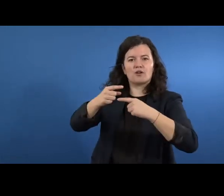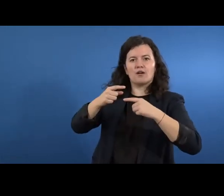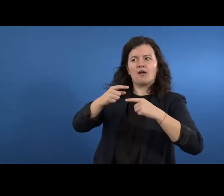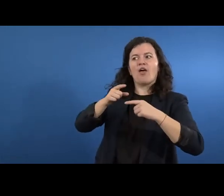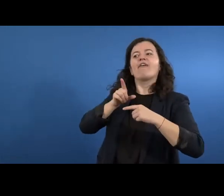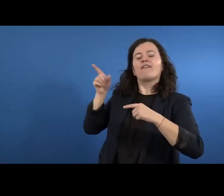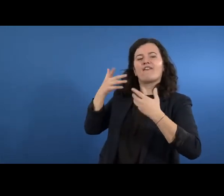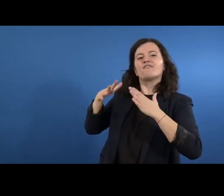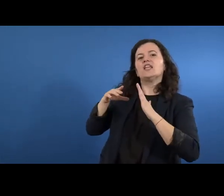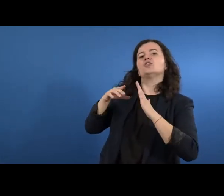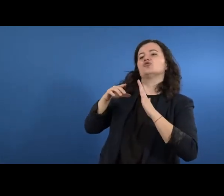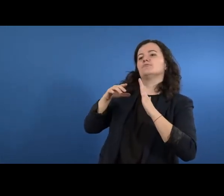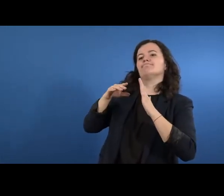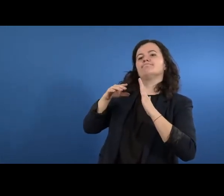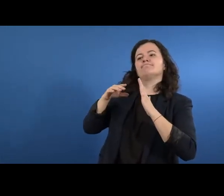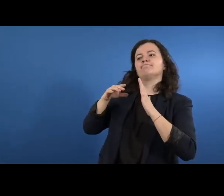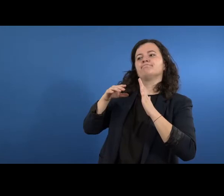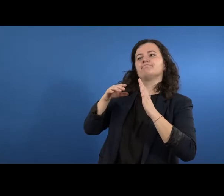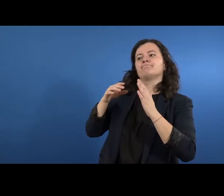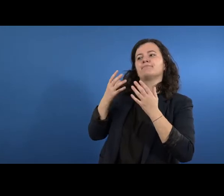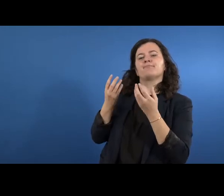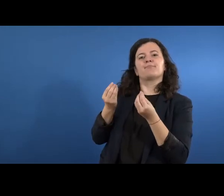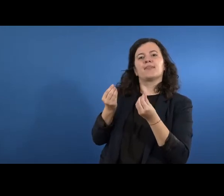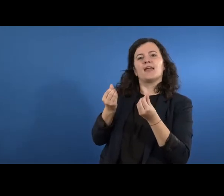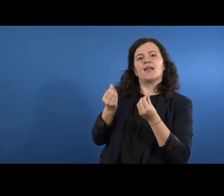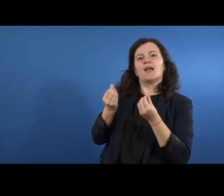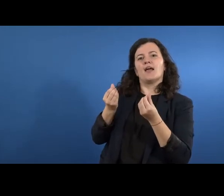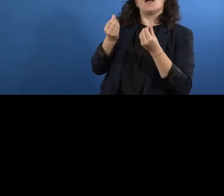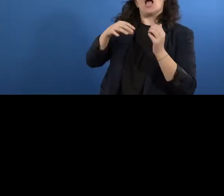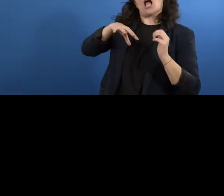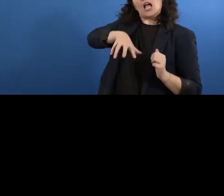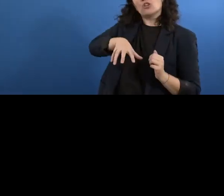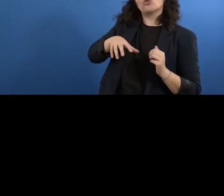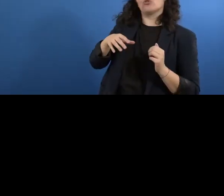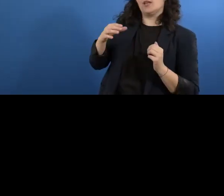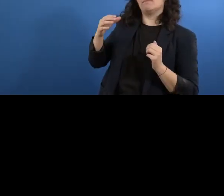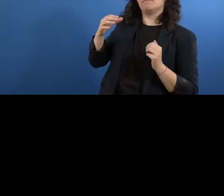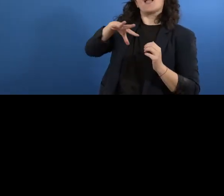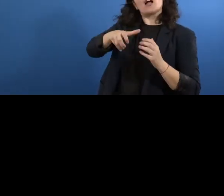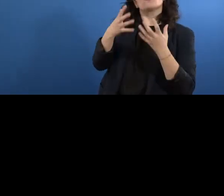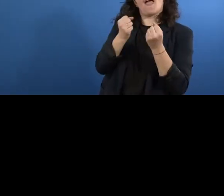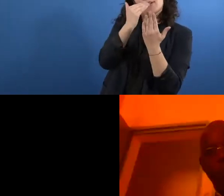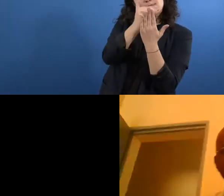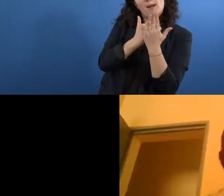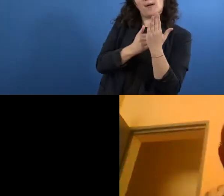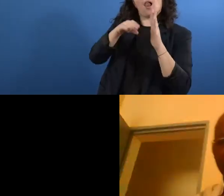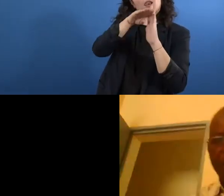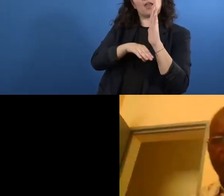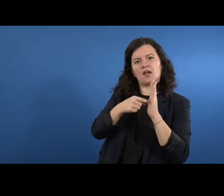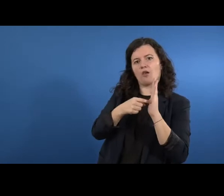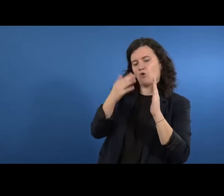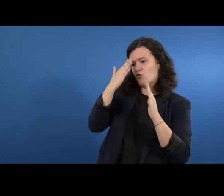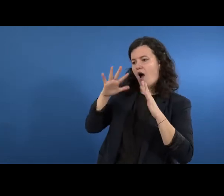establish or improve the way they identify, purchase,